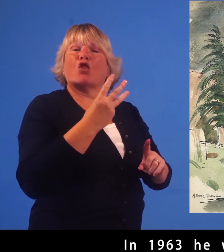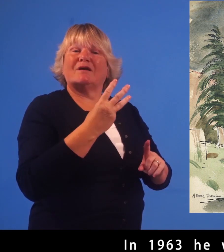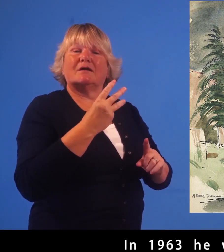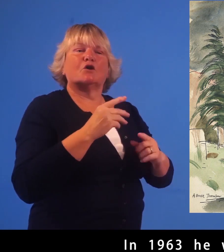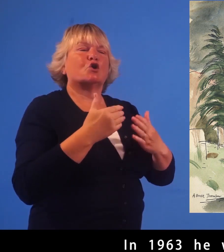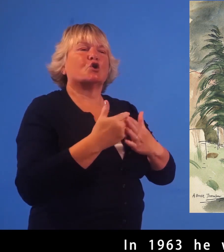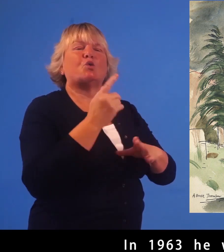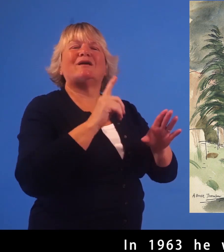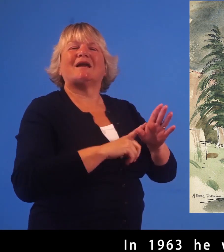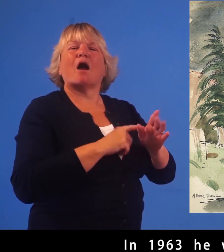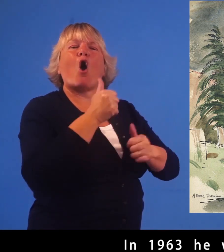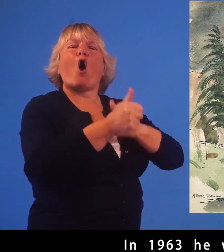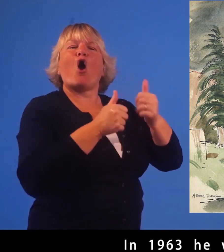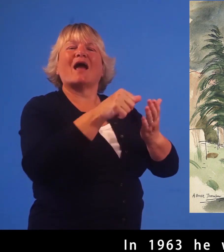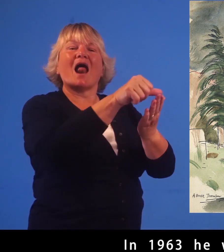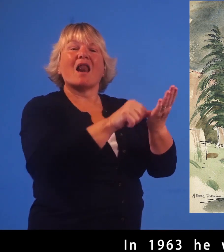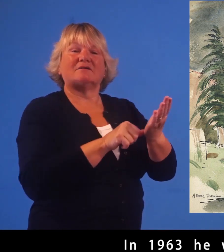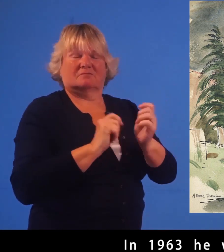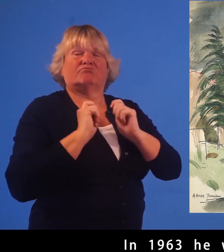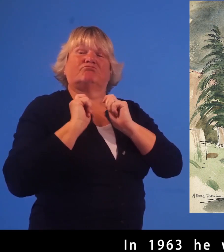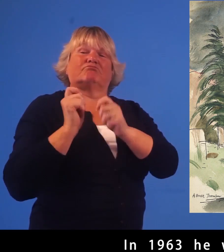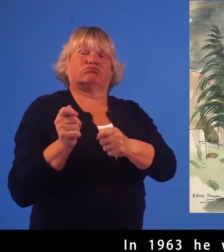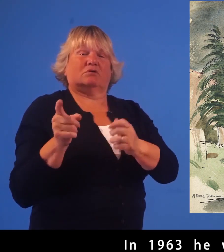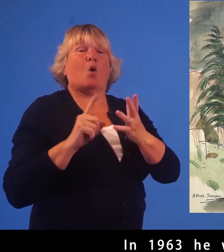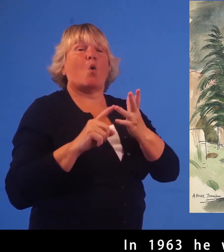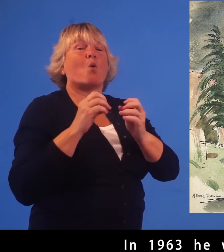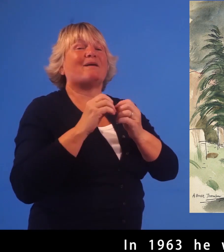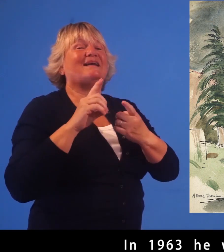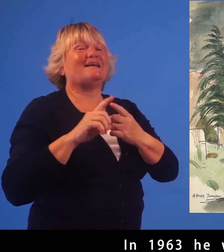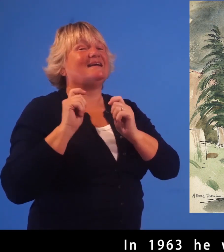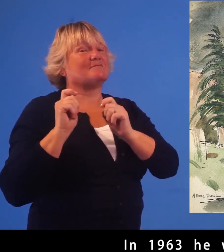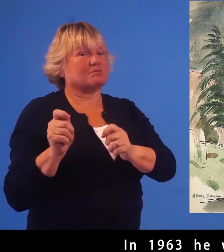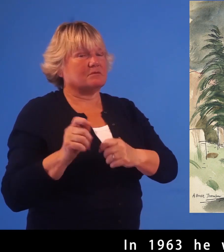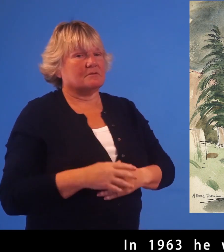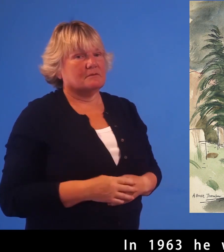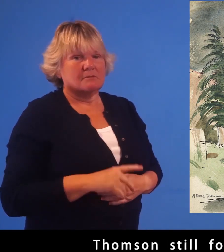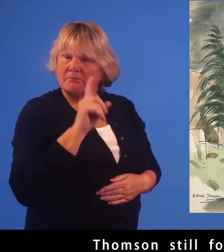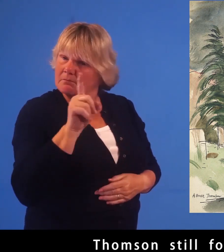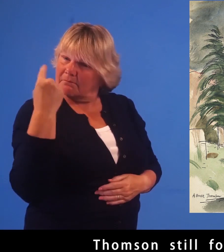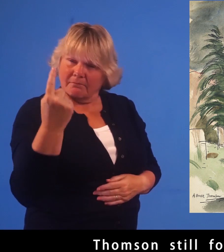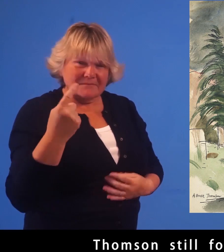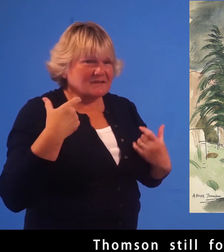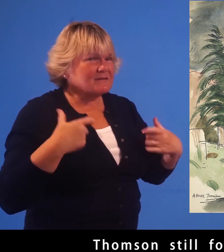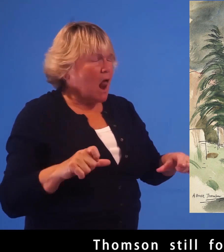In 1963, he was awarded an OBE in the New Year Honours List.